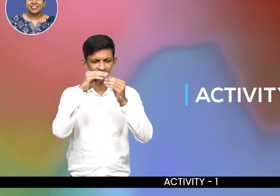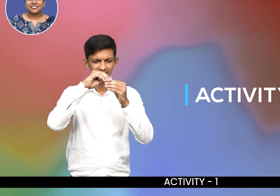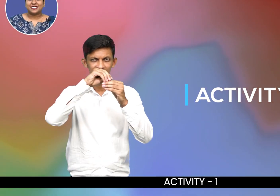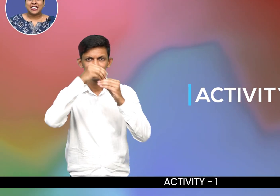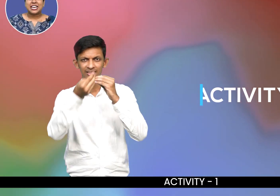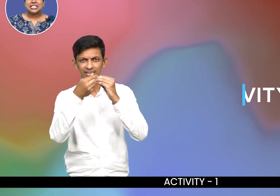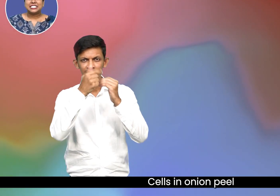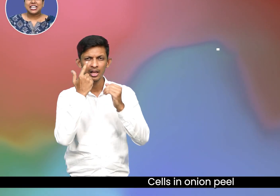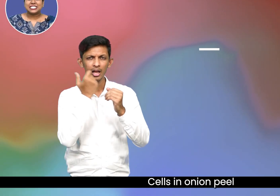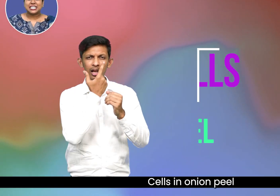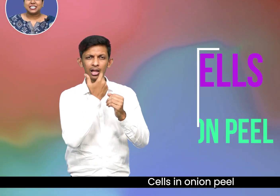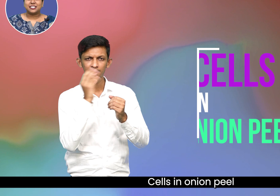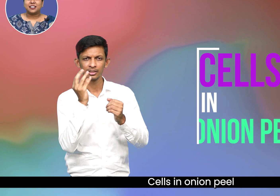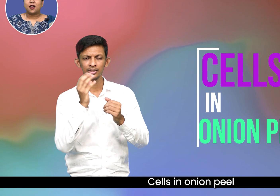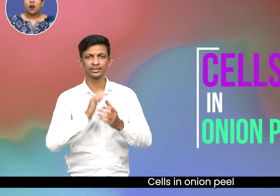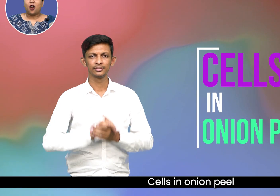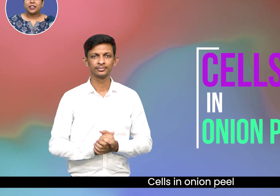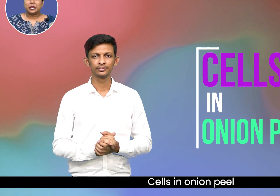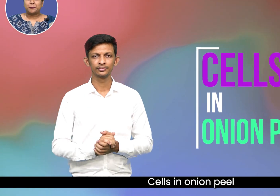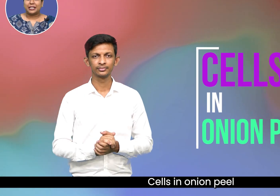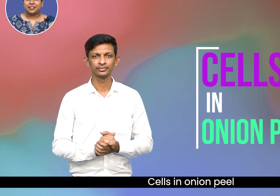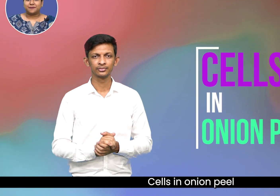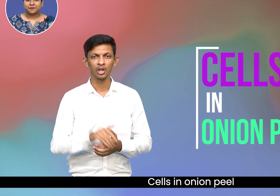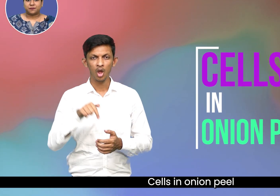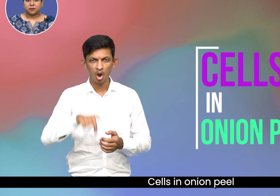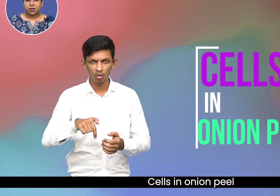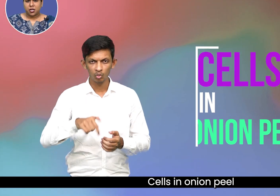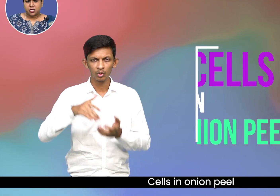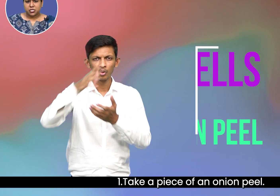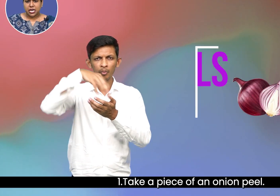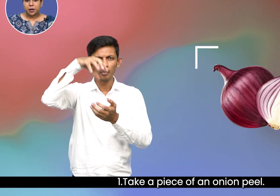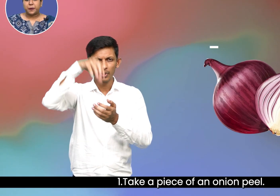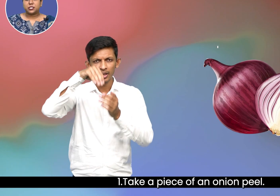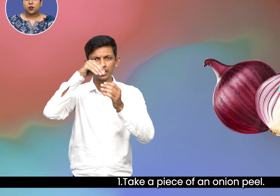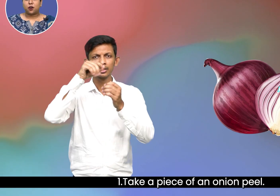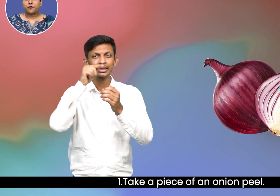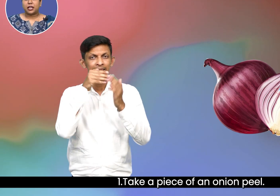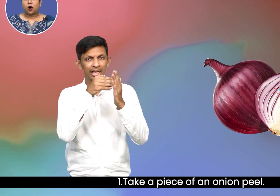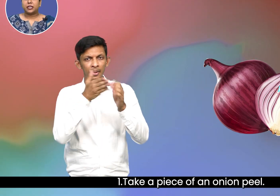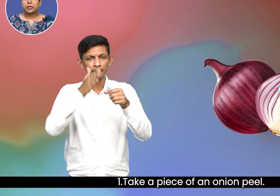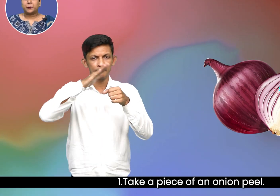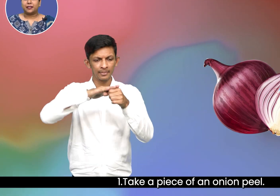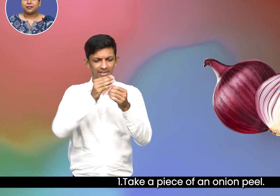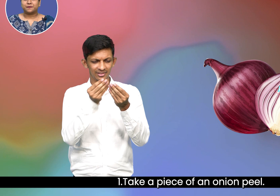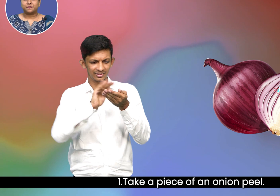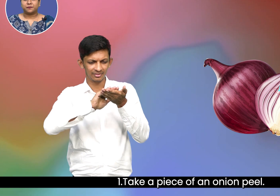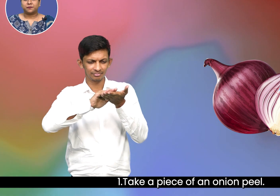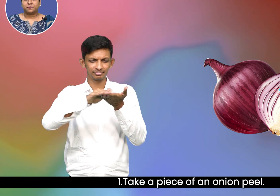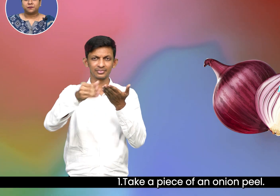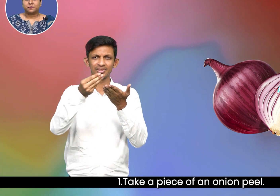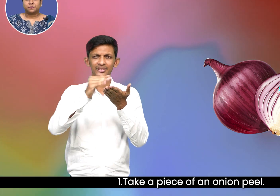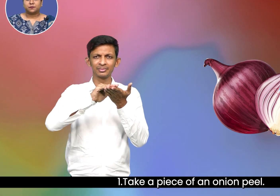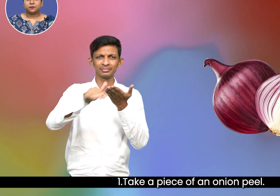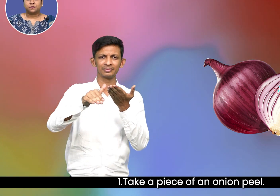Activity 1. Cells in onion peel. Take a piece of an onion peel.